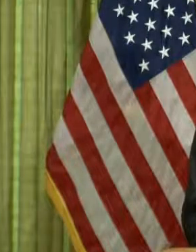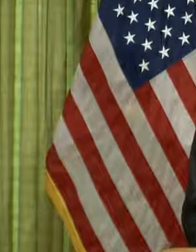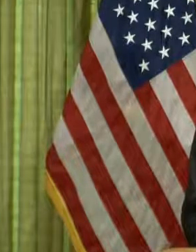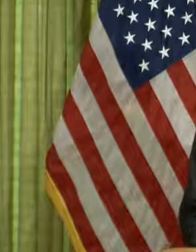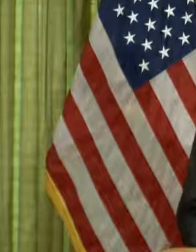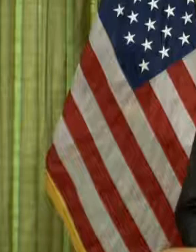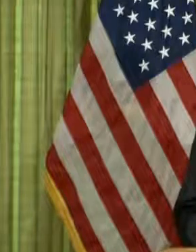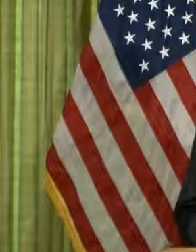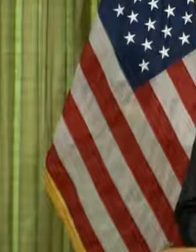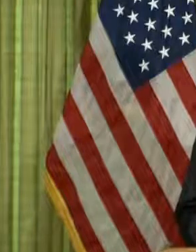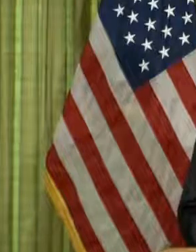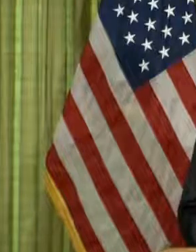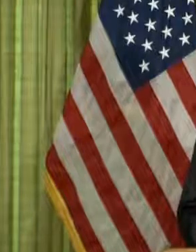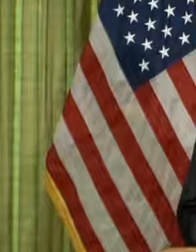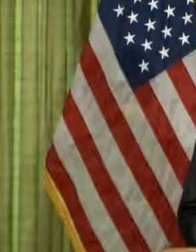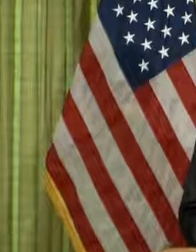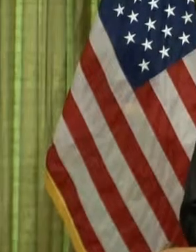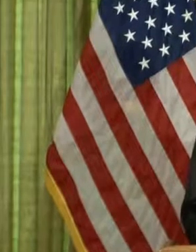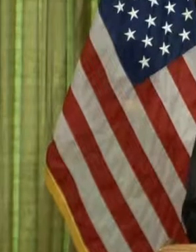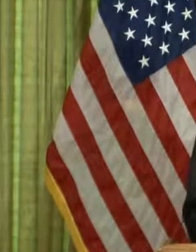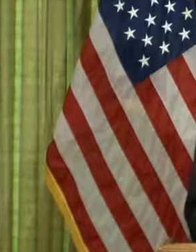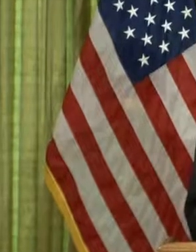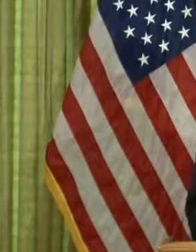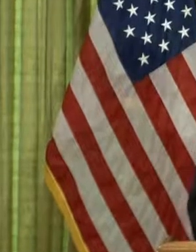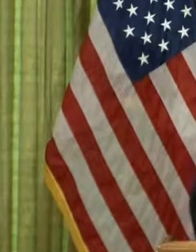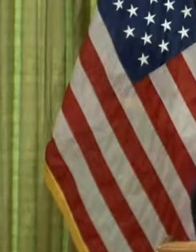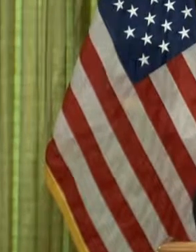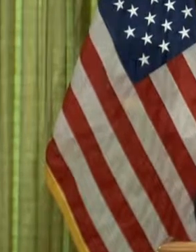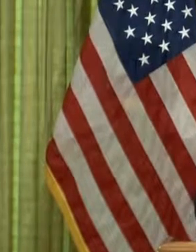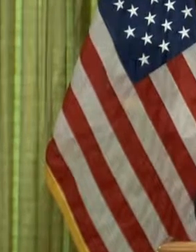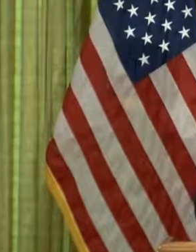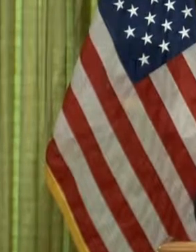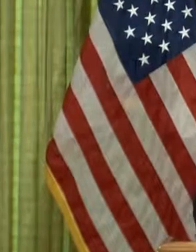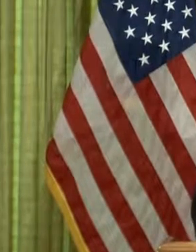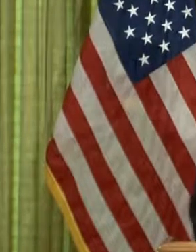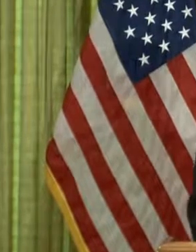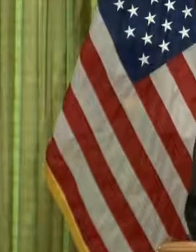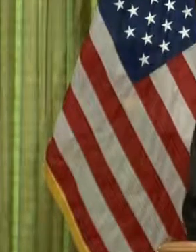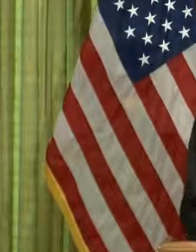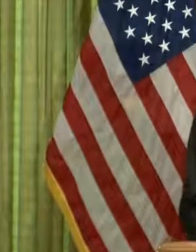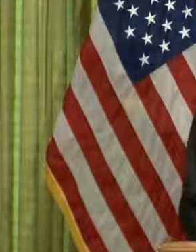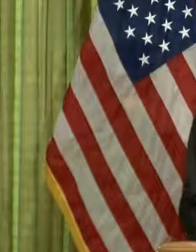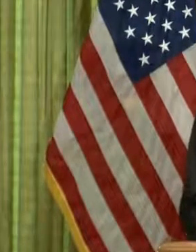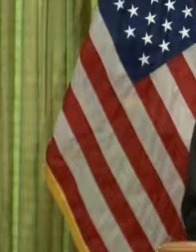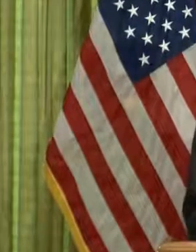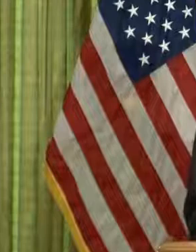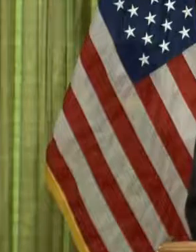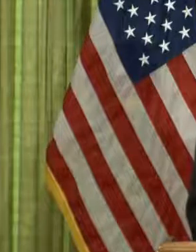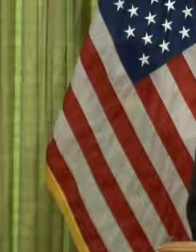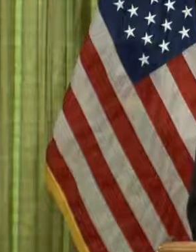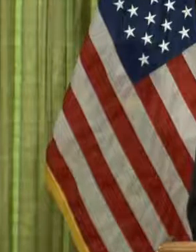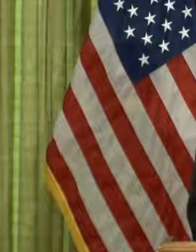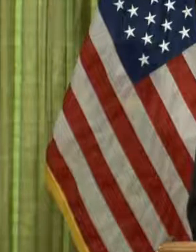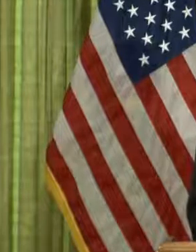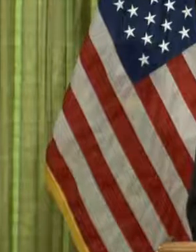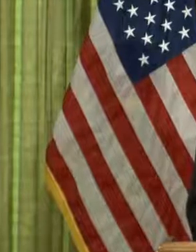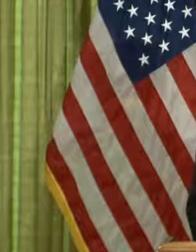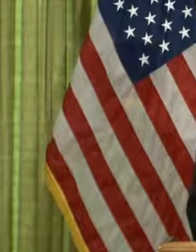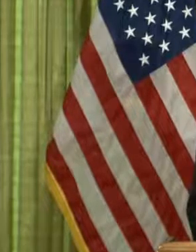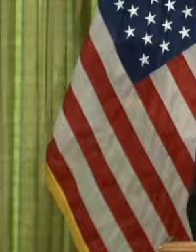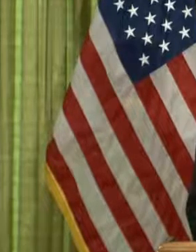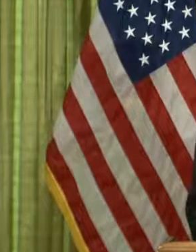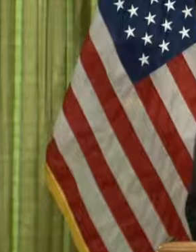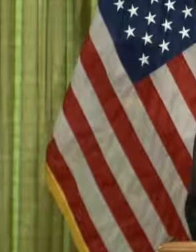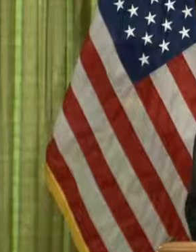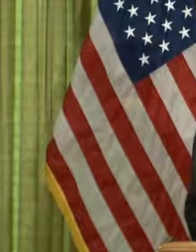be here shortly, but we needed to go ahead and start, so I apologize for that, and that's on us for not getting that